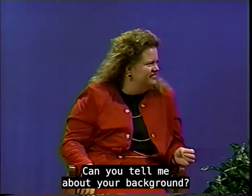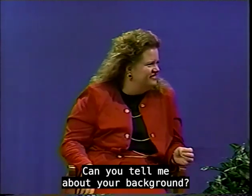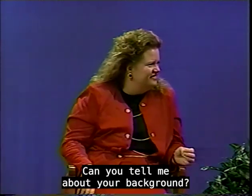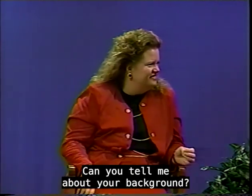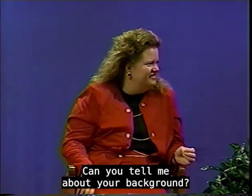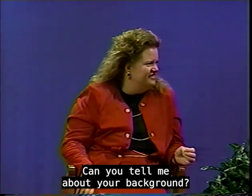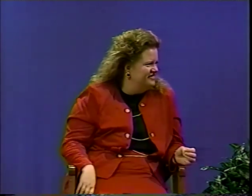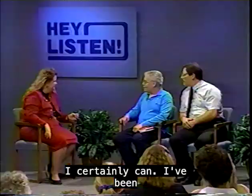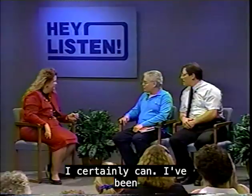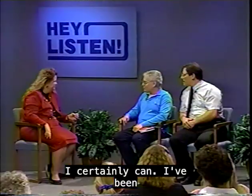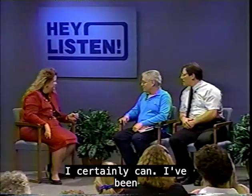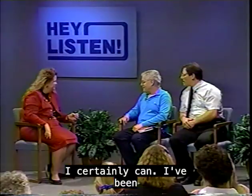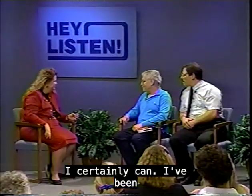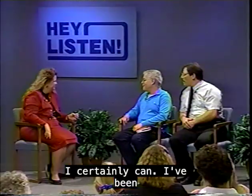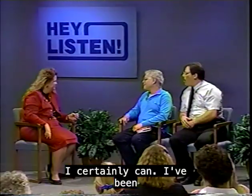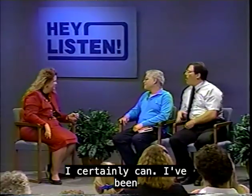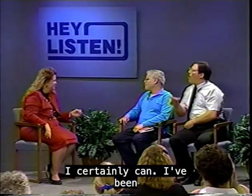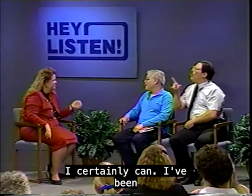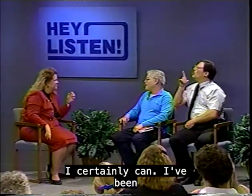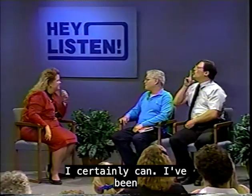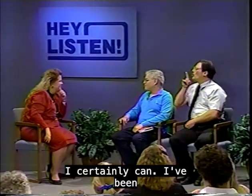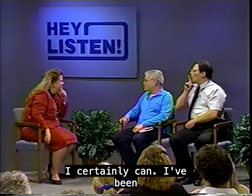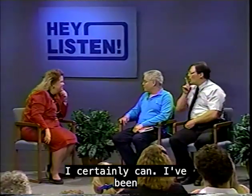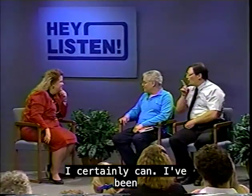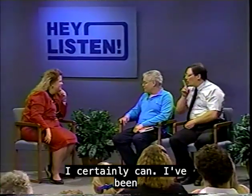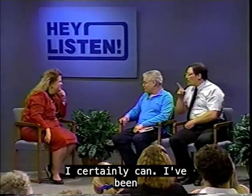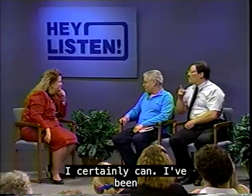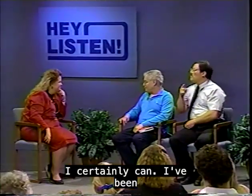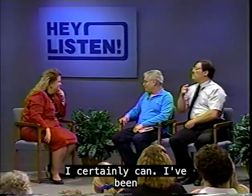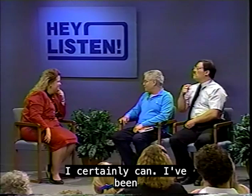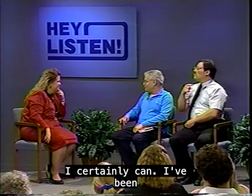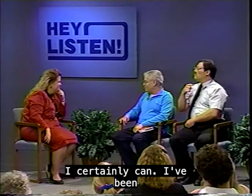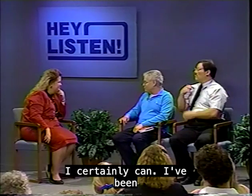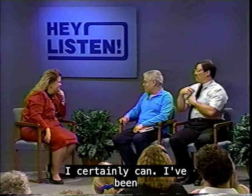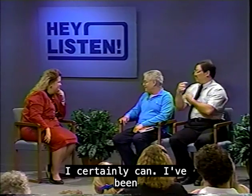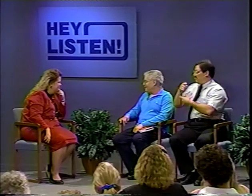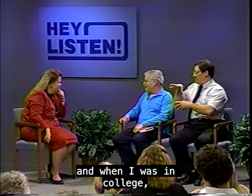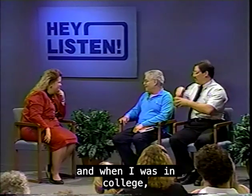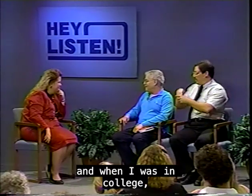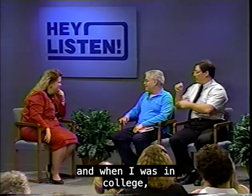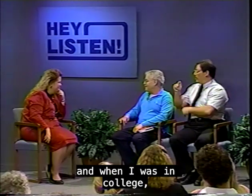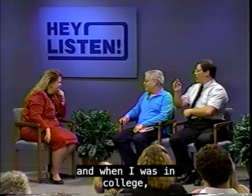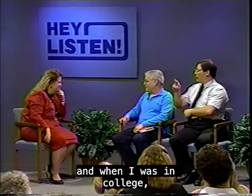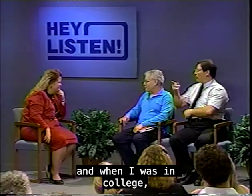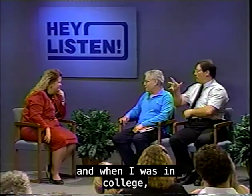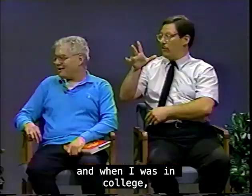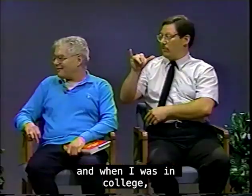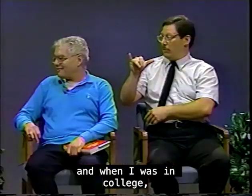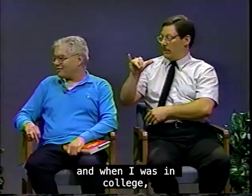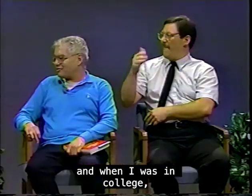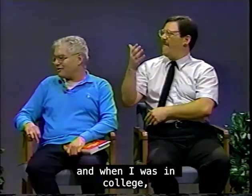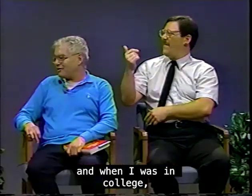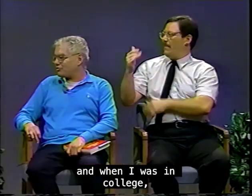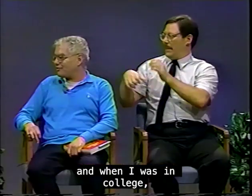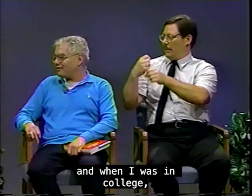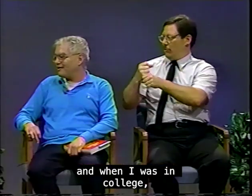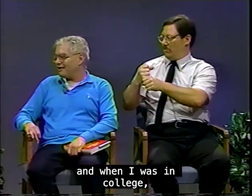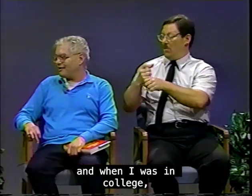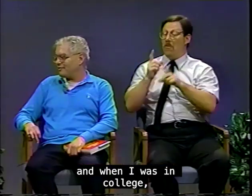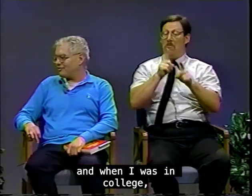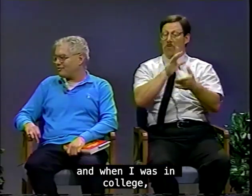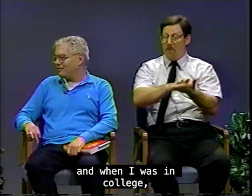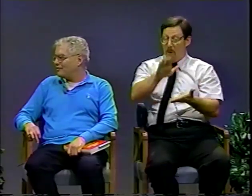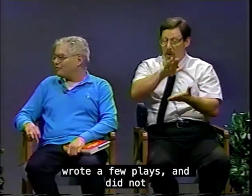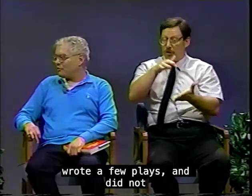about your background? I certainly can. I've been an astrologer for 15 years, and when I was in college, I studied history